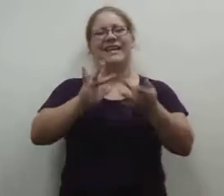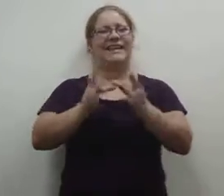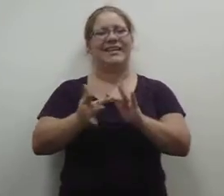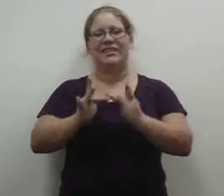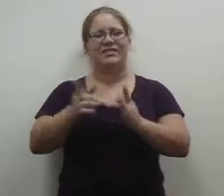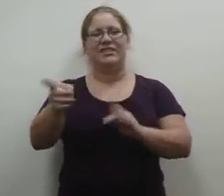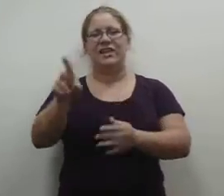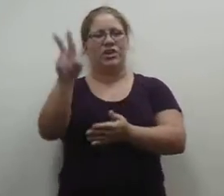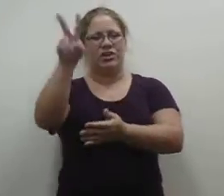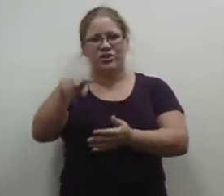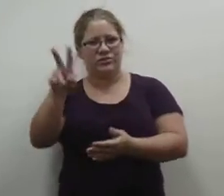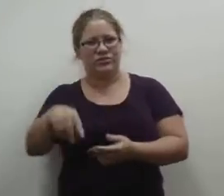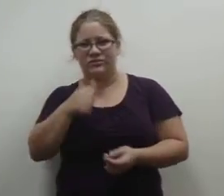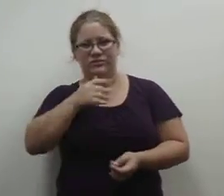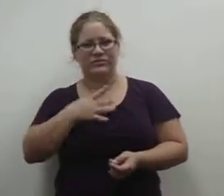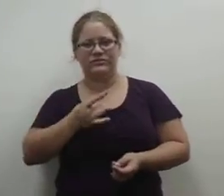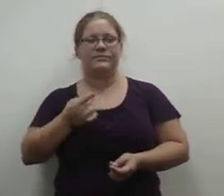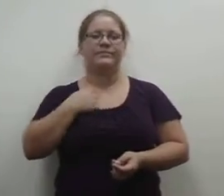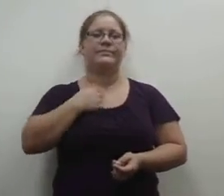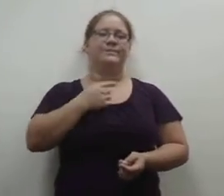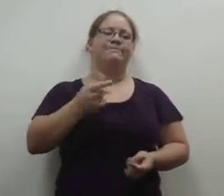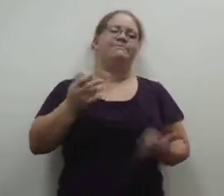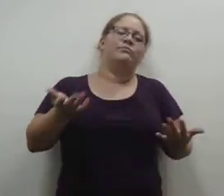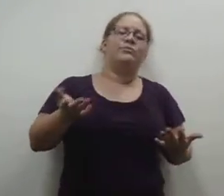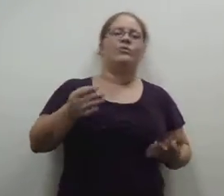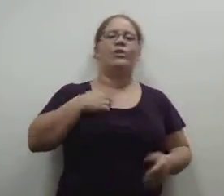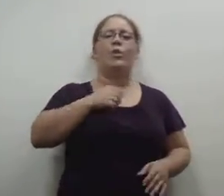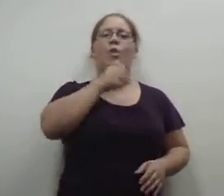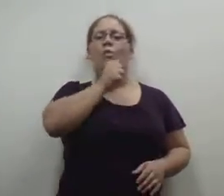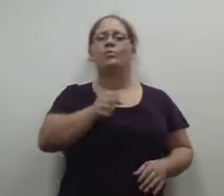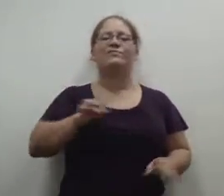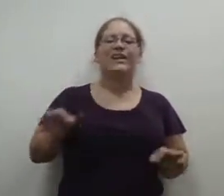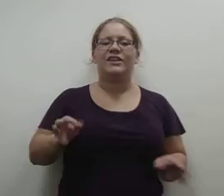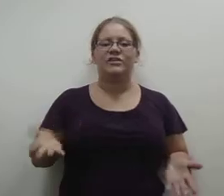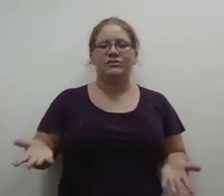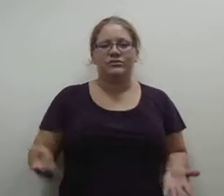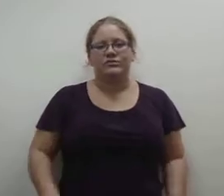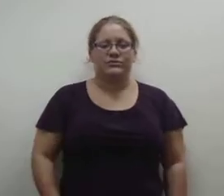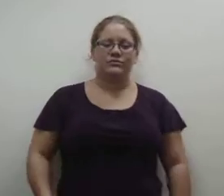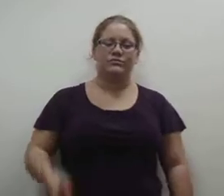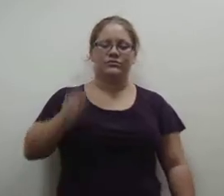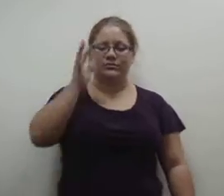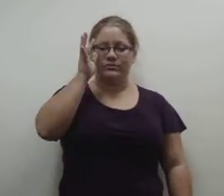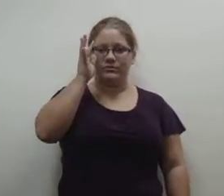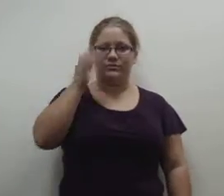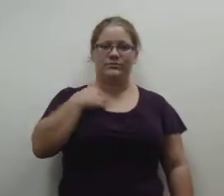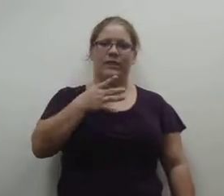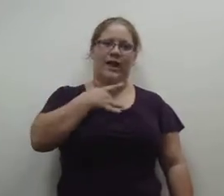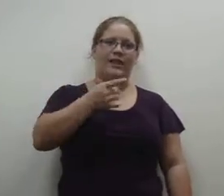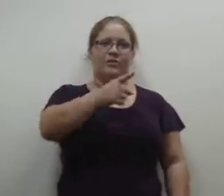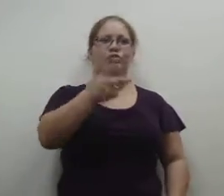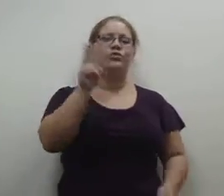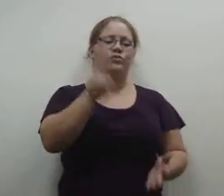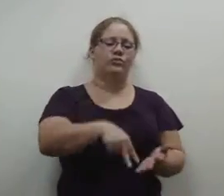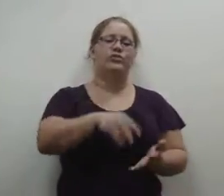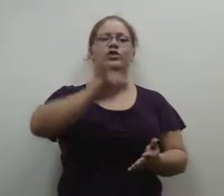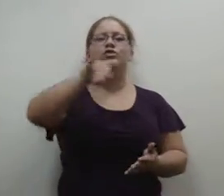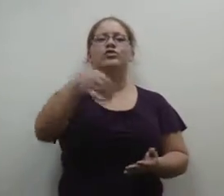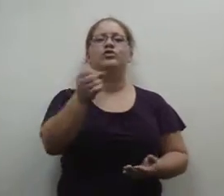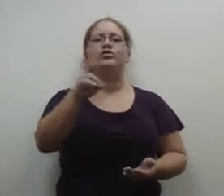actually go look in journals, newspapers, and magazines. Also, some of the information you get on the web is secondhand, and